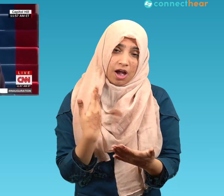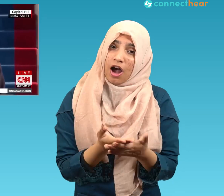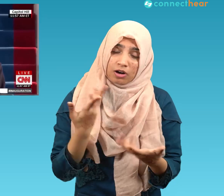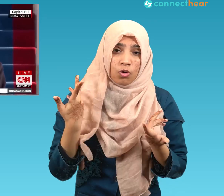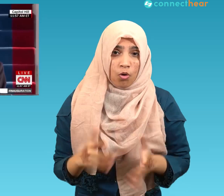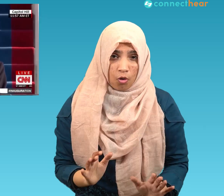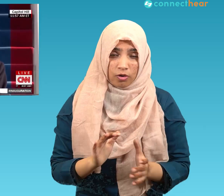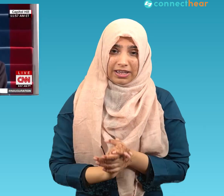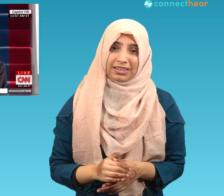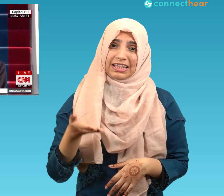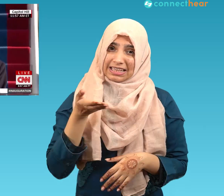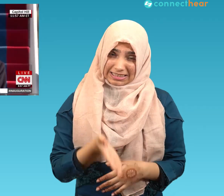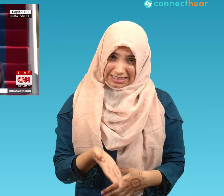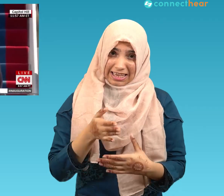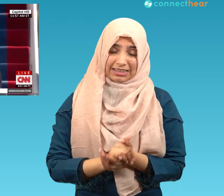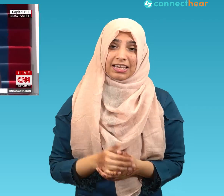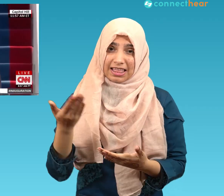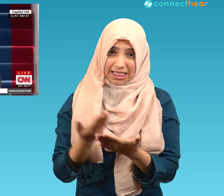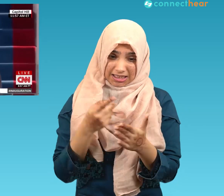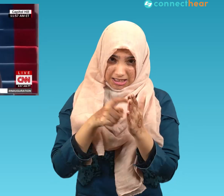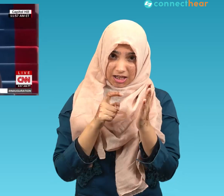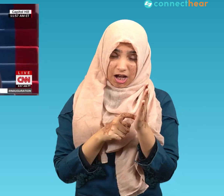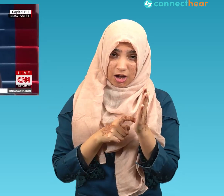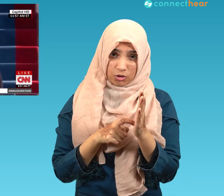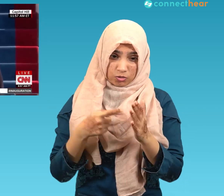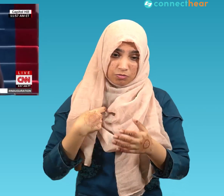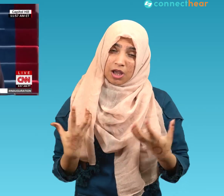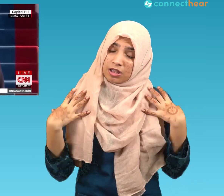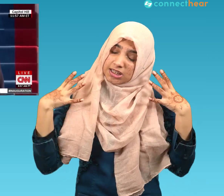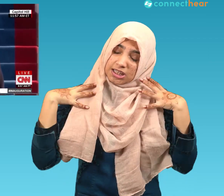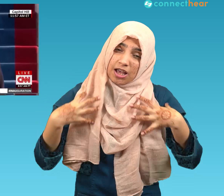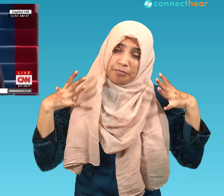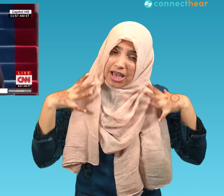it'll be for this act, and my whole soul is in it.